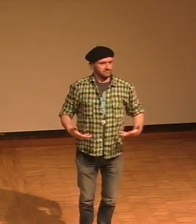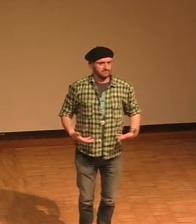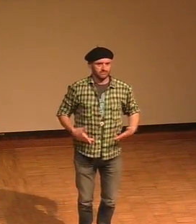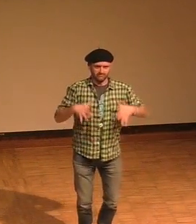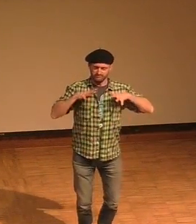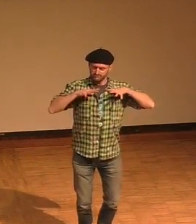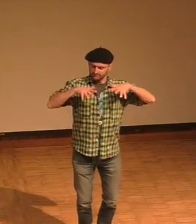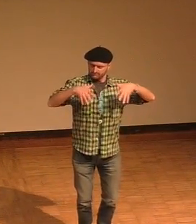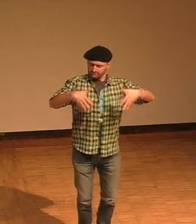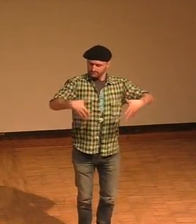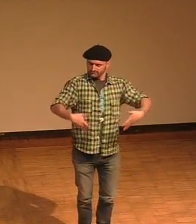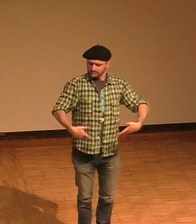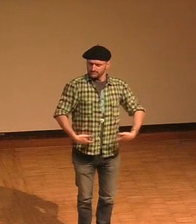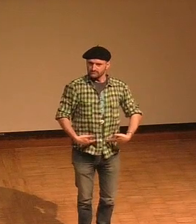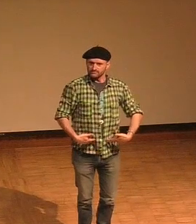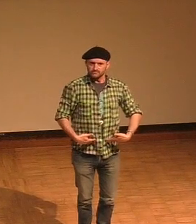like this.